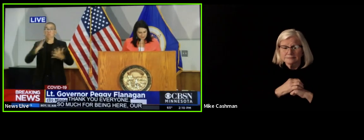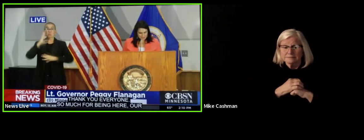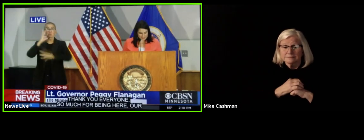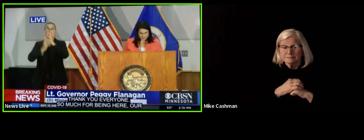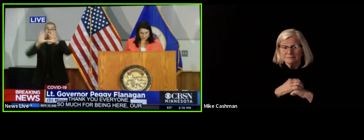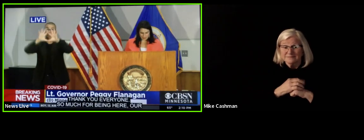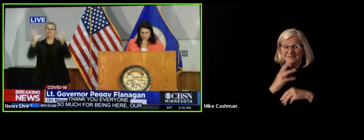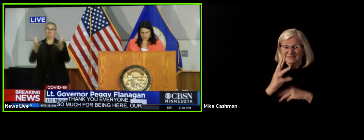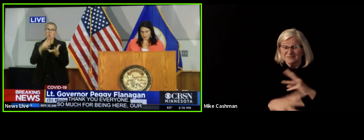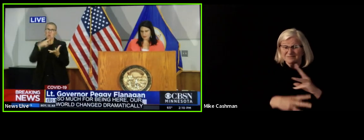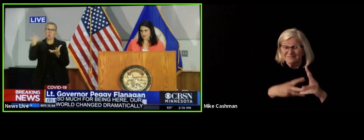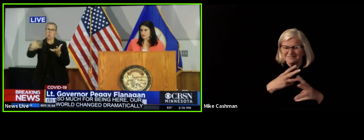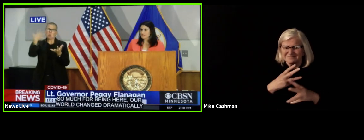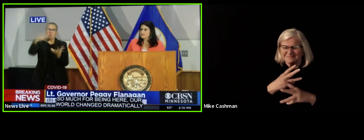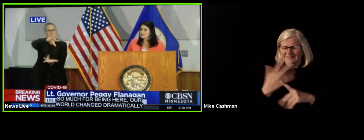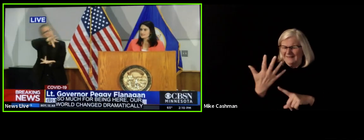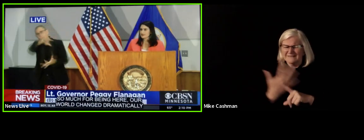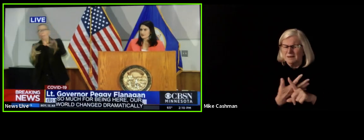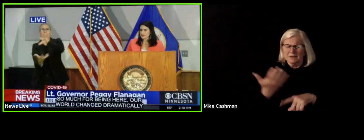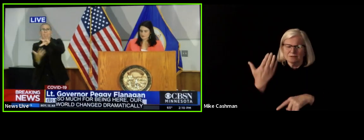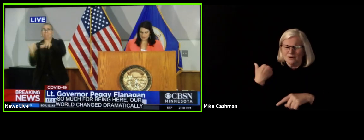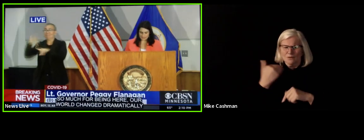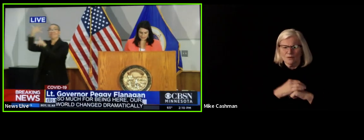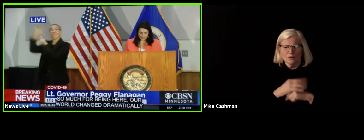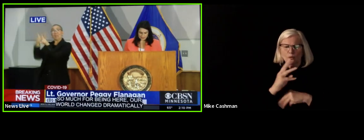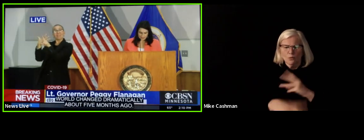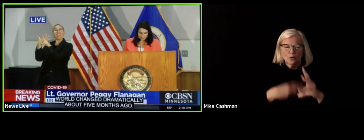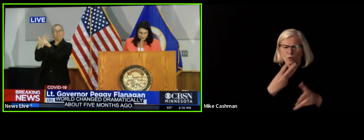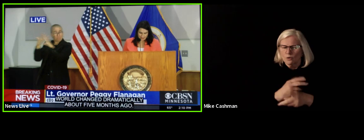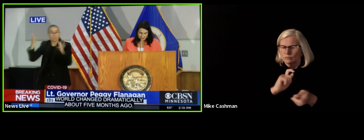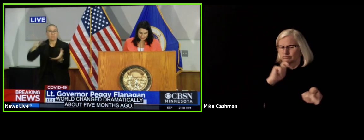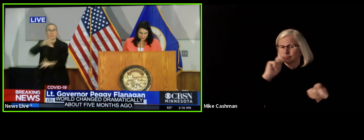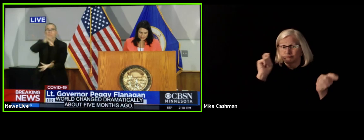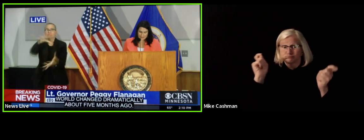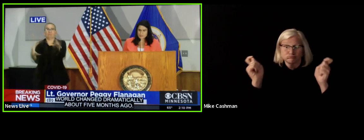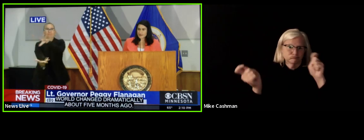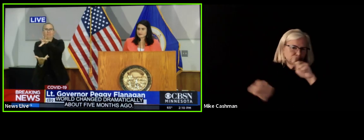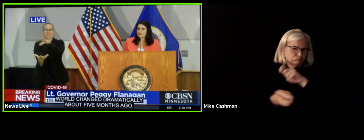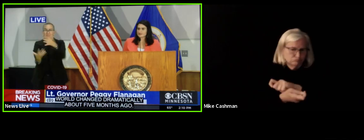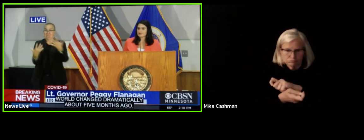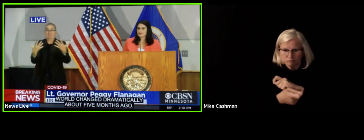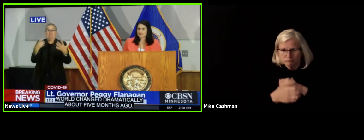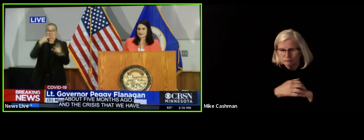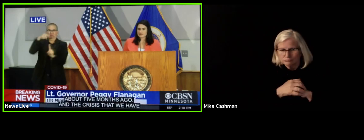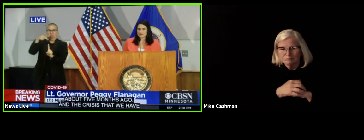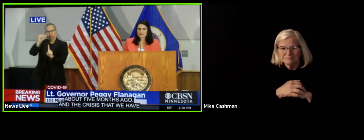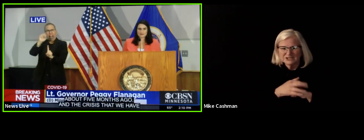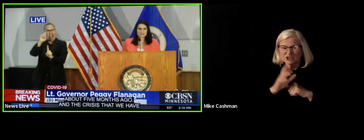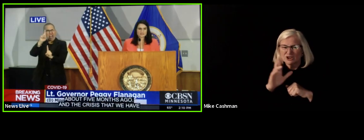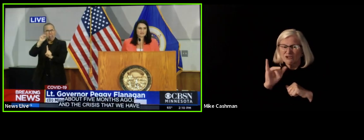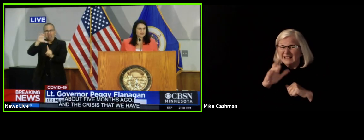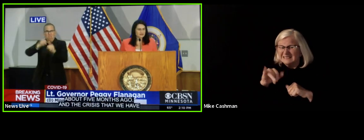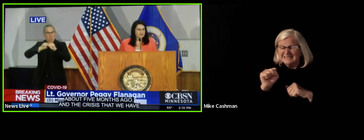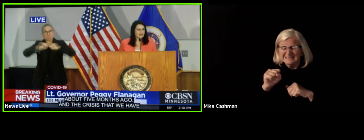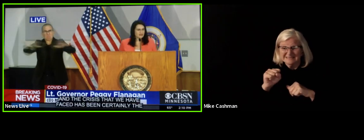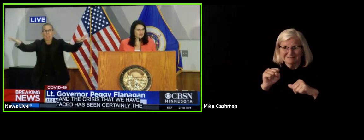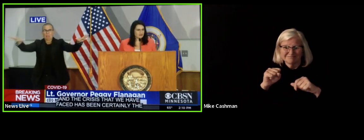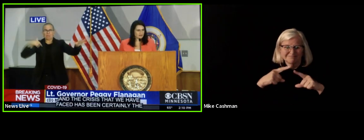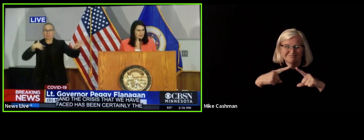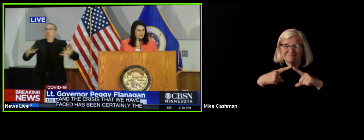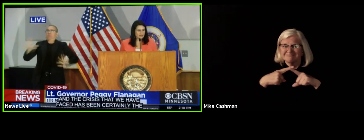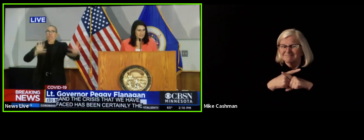5 months ago, and the crisis that we have faced has been certainly the most difficult